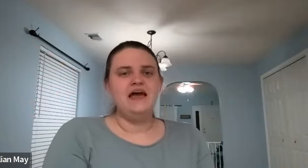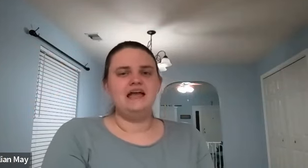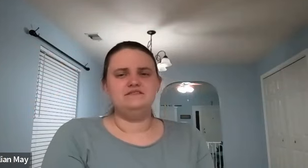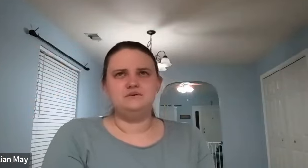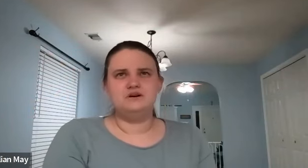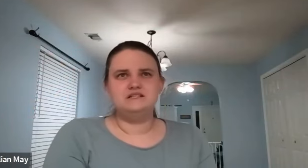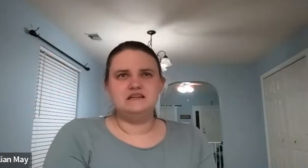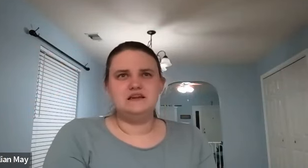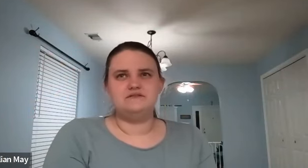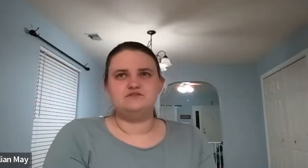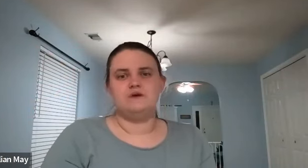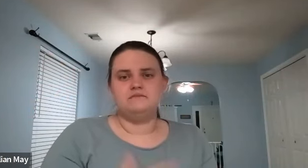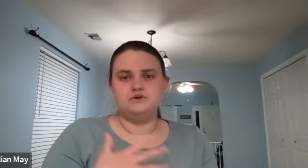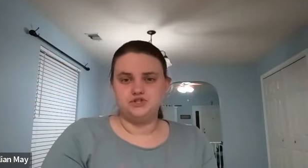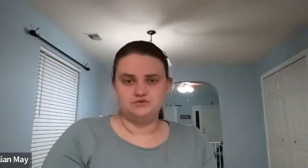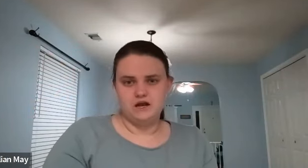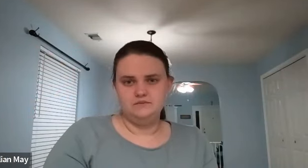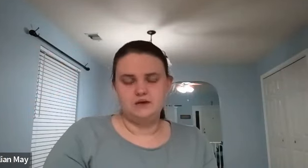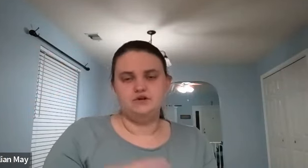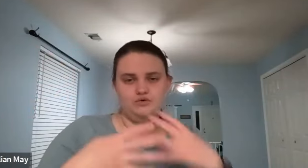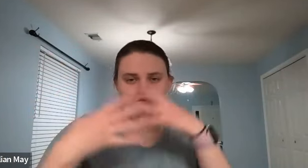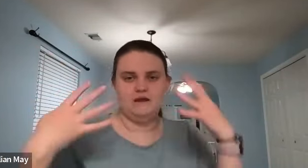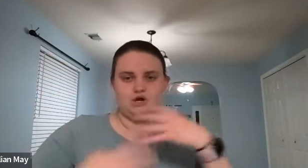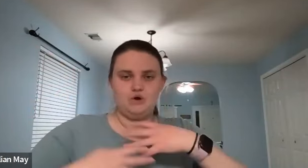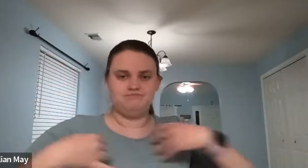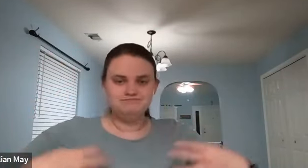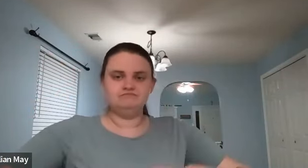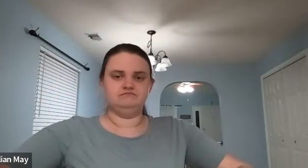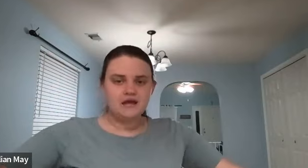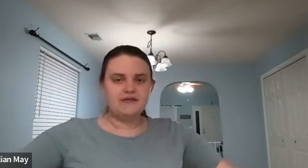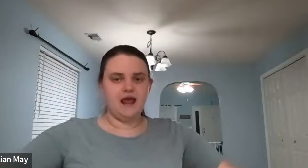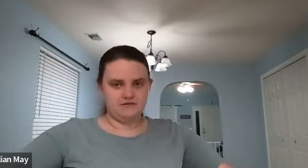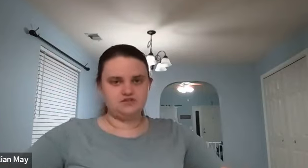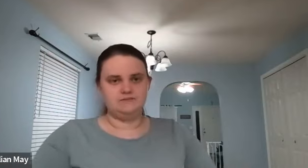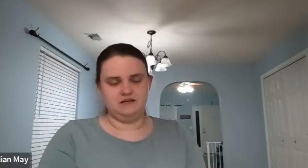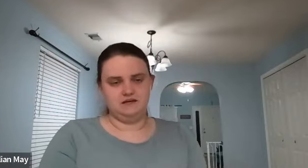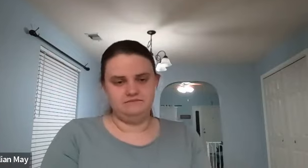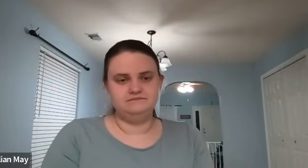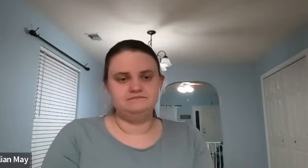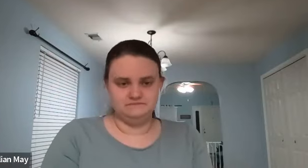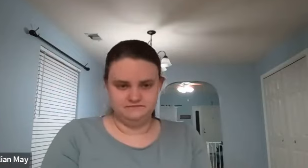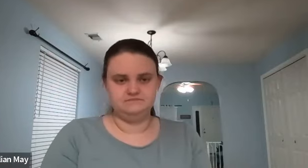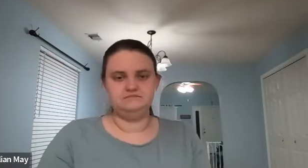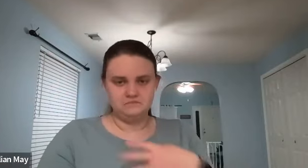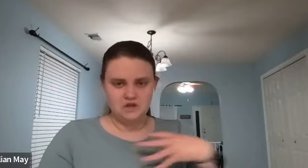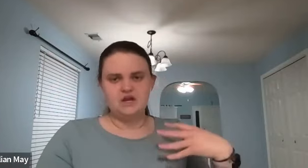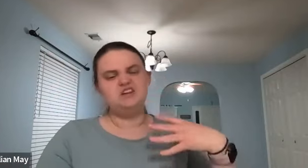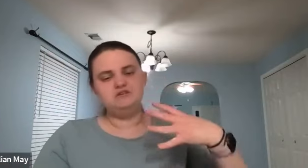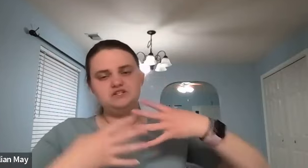And if you were going to say like if it's a rainbow striped, I would go rainbow and then add the stripes again. And you can